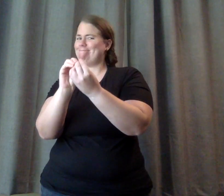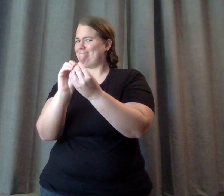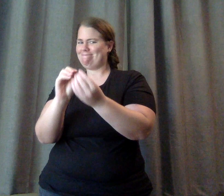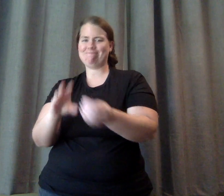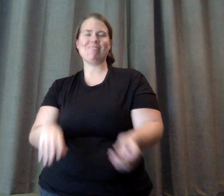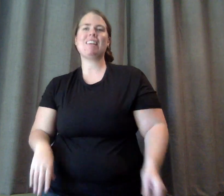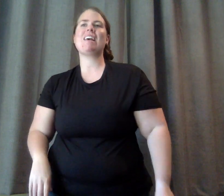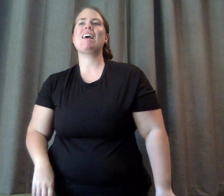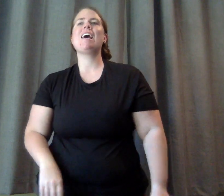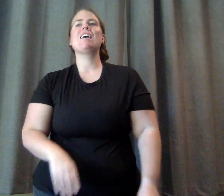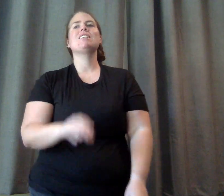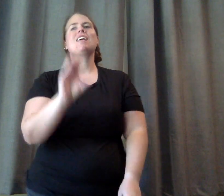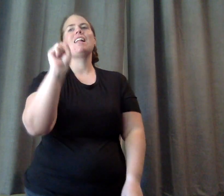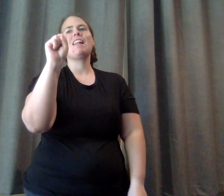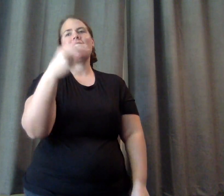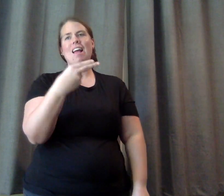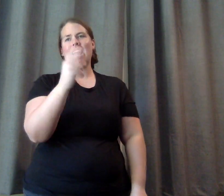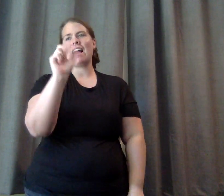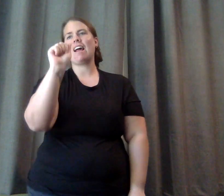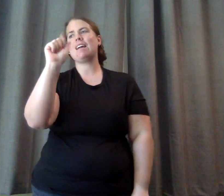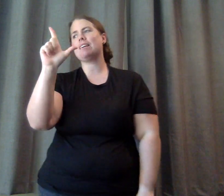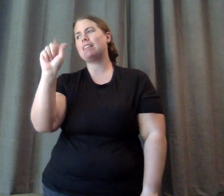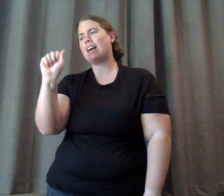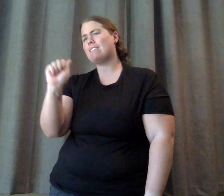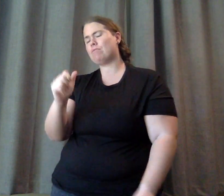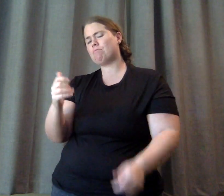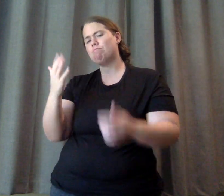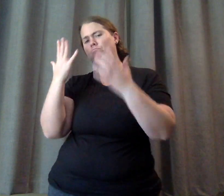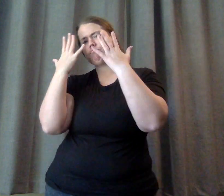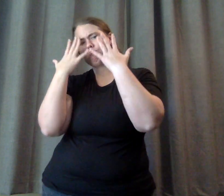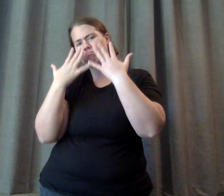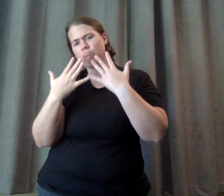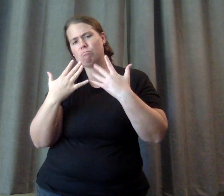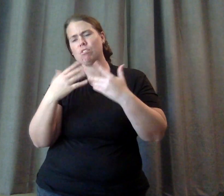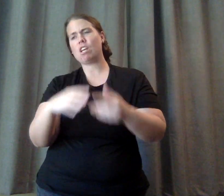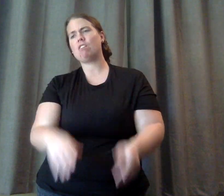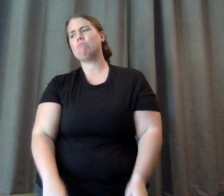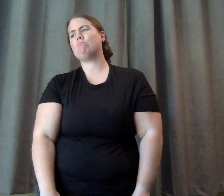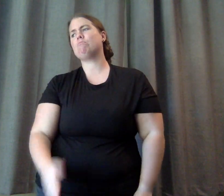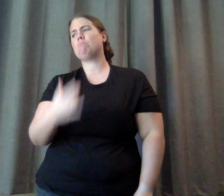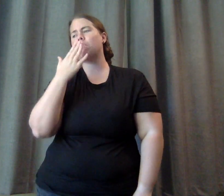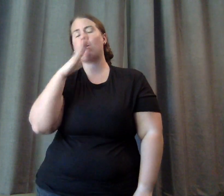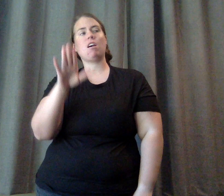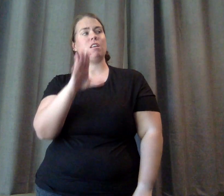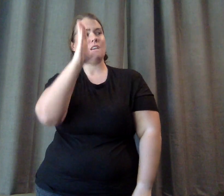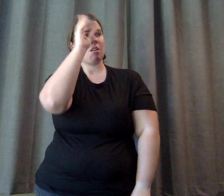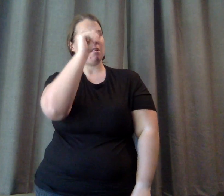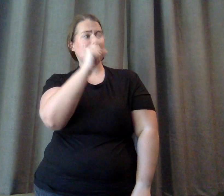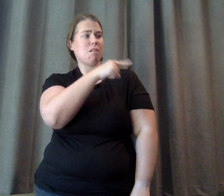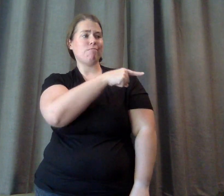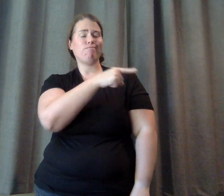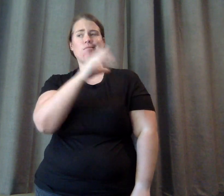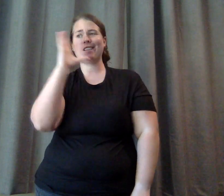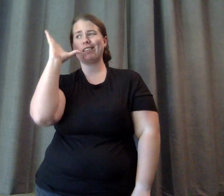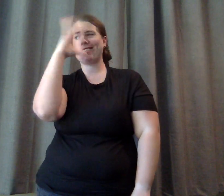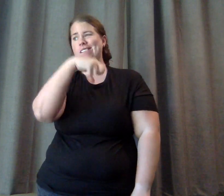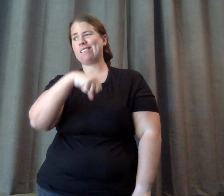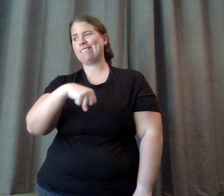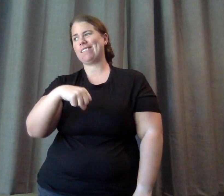girl. Sha la la la la la, ain't that sad? Ain't it a shame? Too bad, ain't wanna kiss the